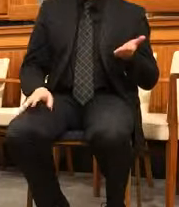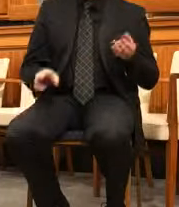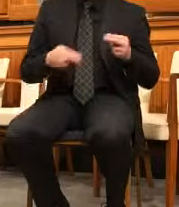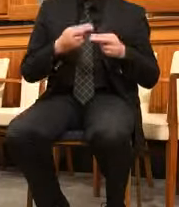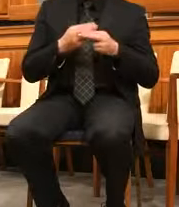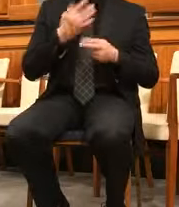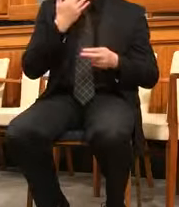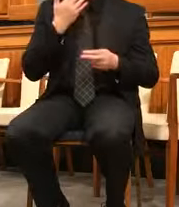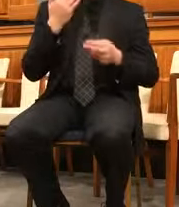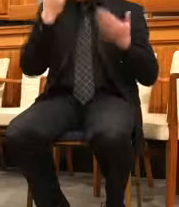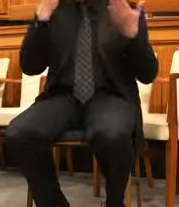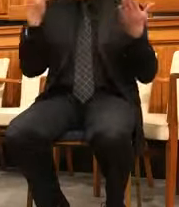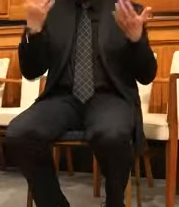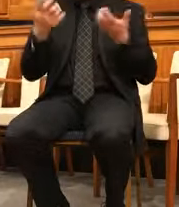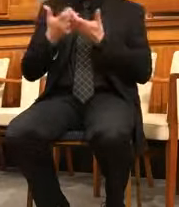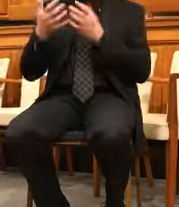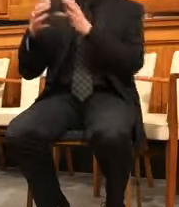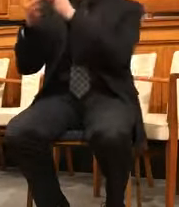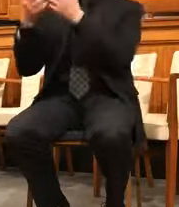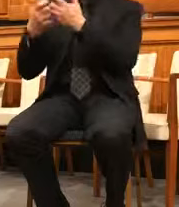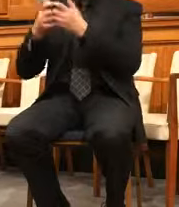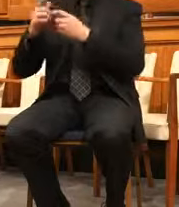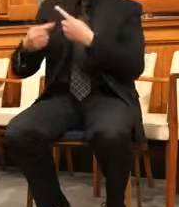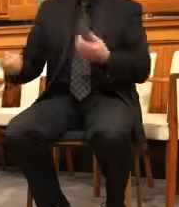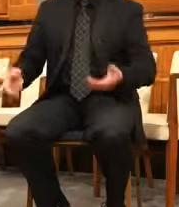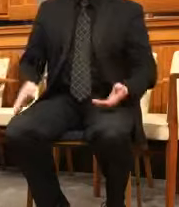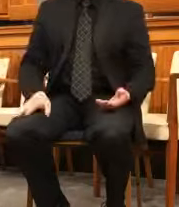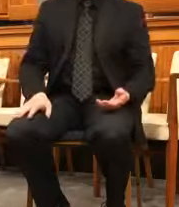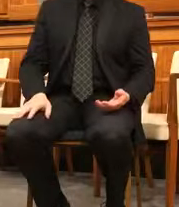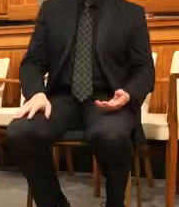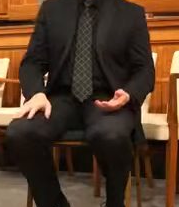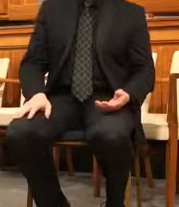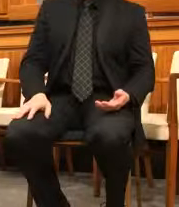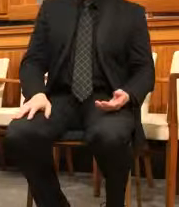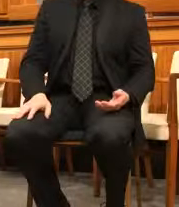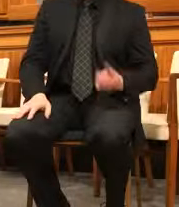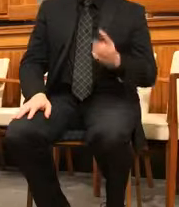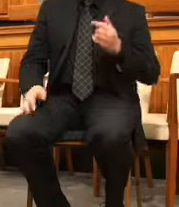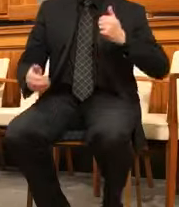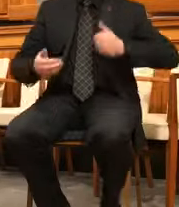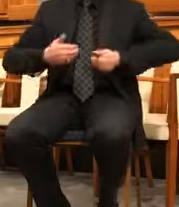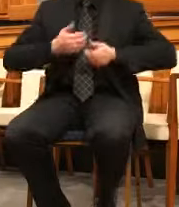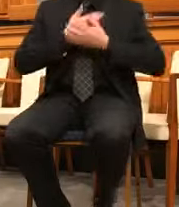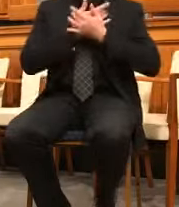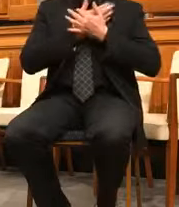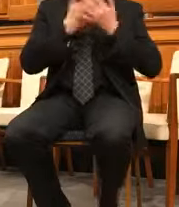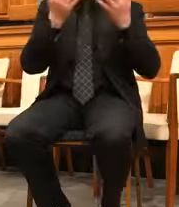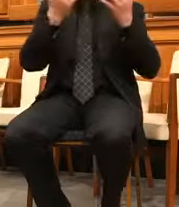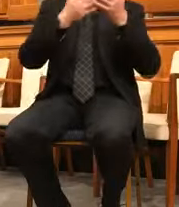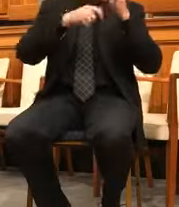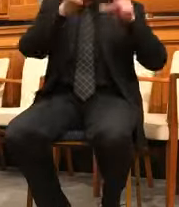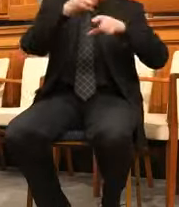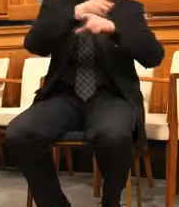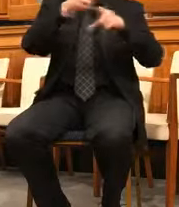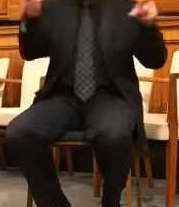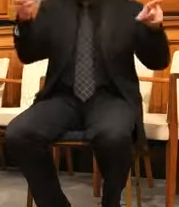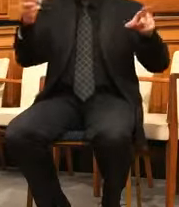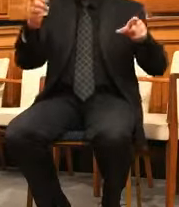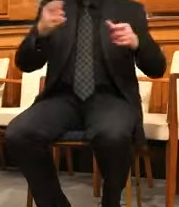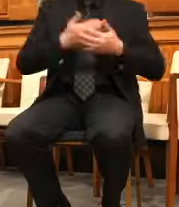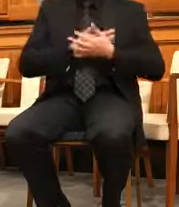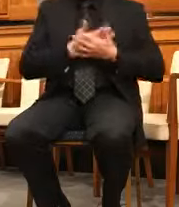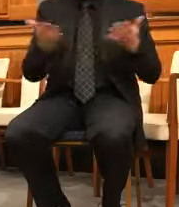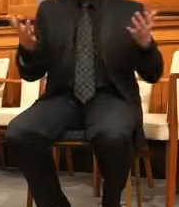words. There are many people, numerous people, who think that to secure